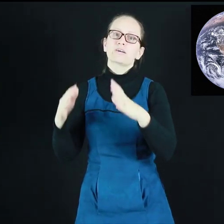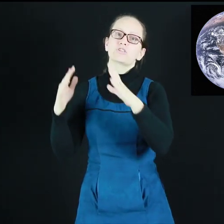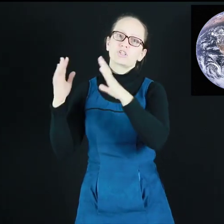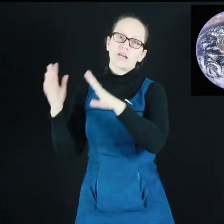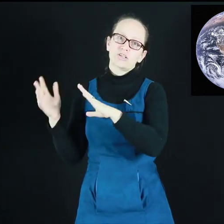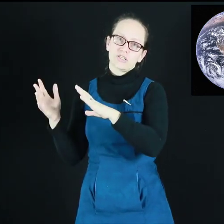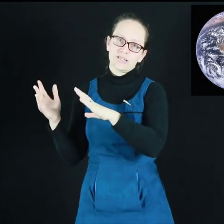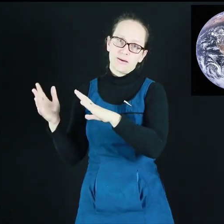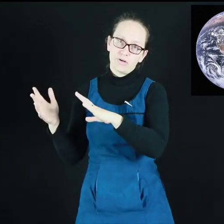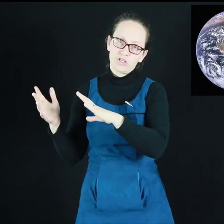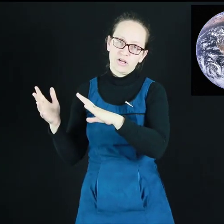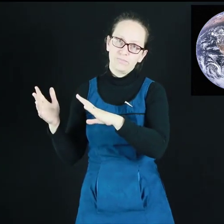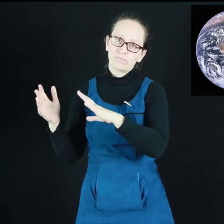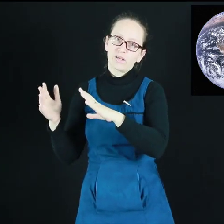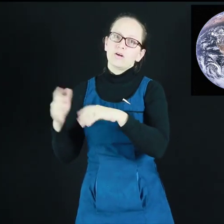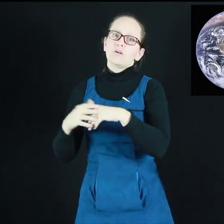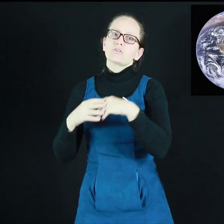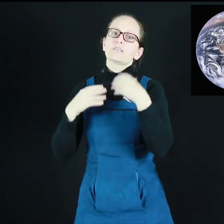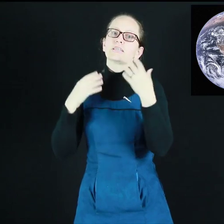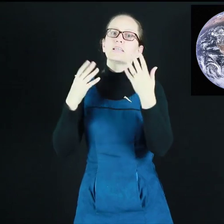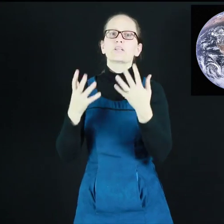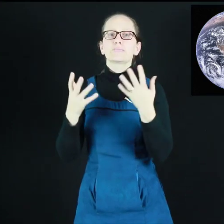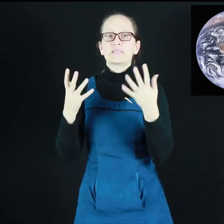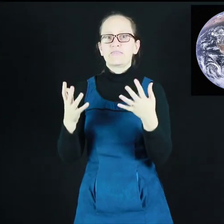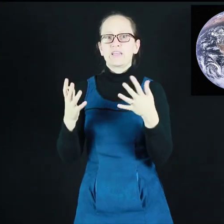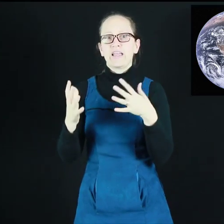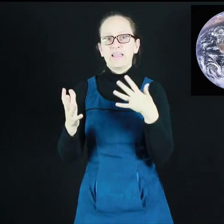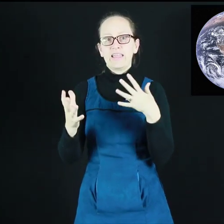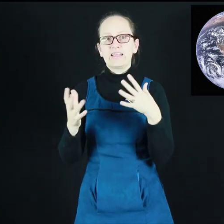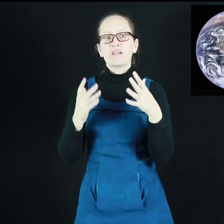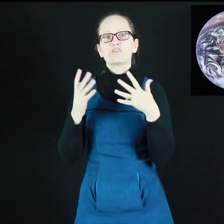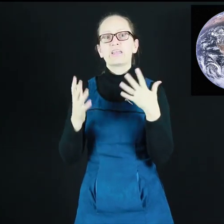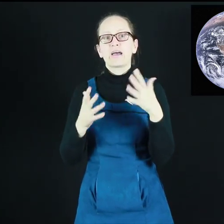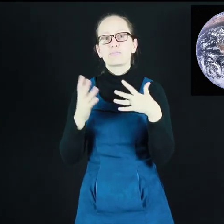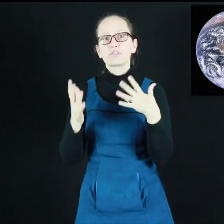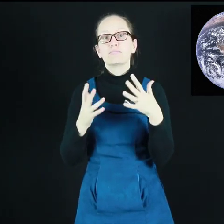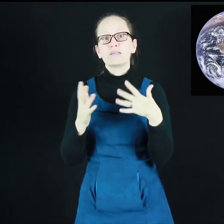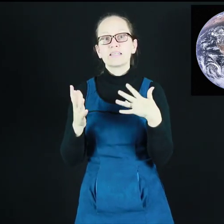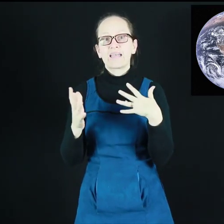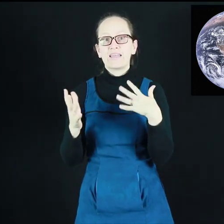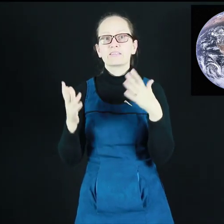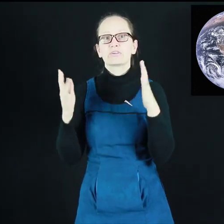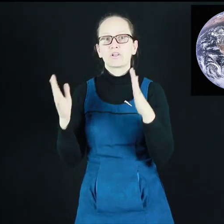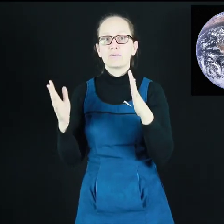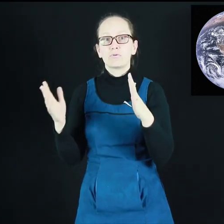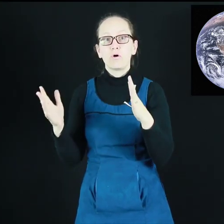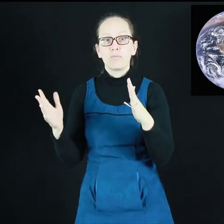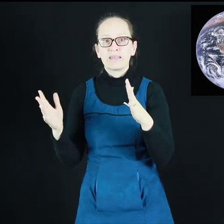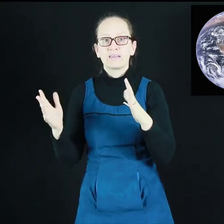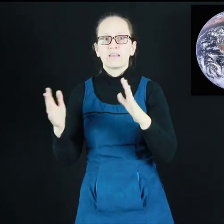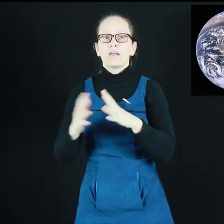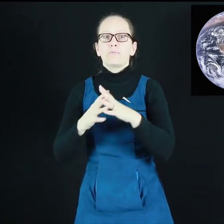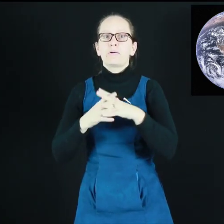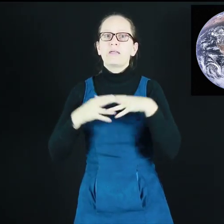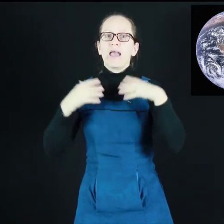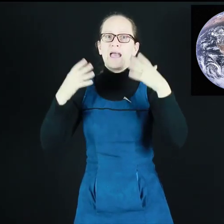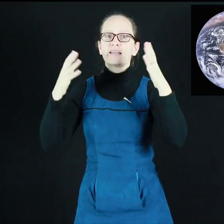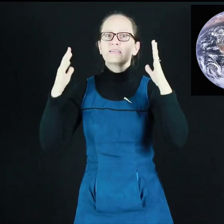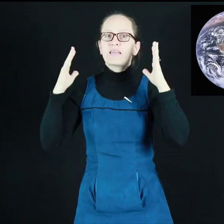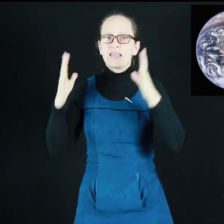to change its temperature. So this large specific heat actually helps to mitigate global warming. When we add